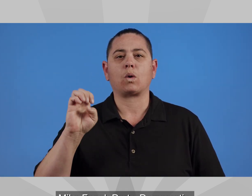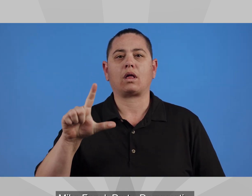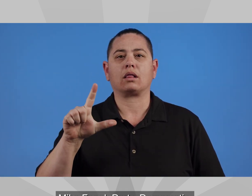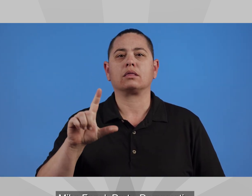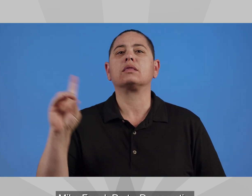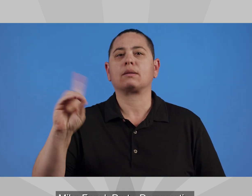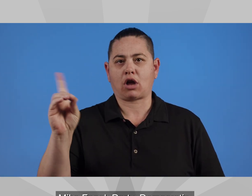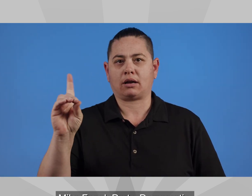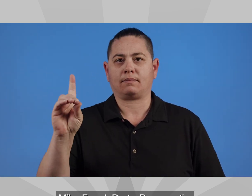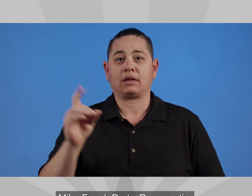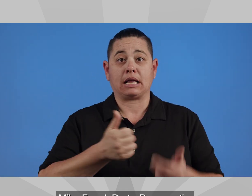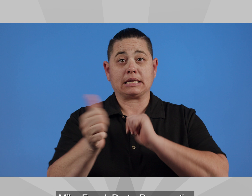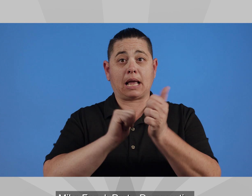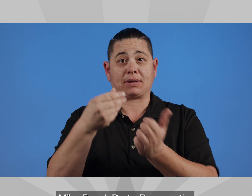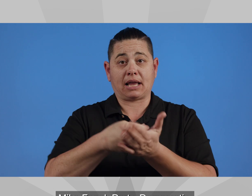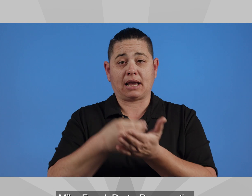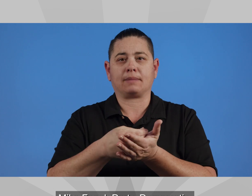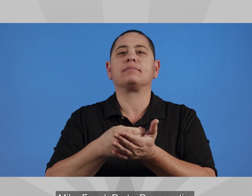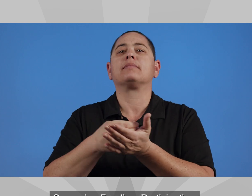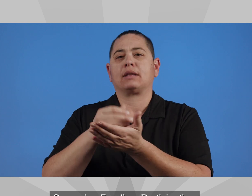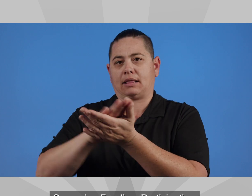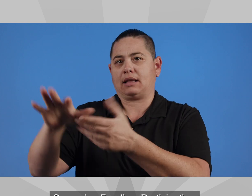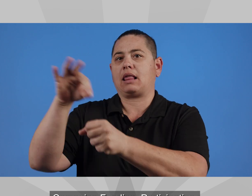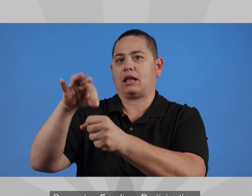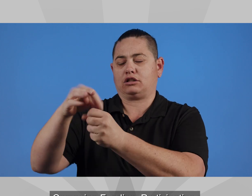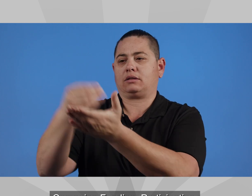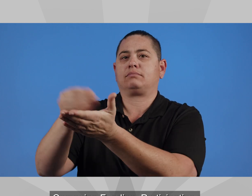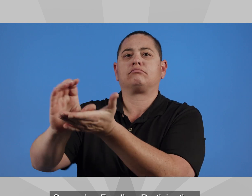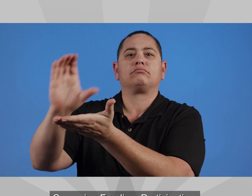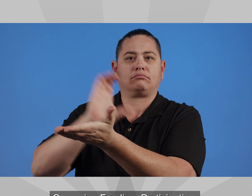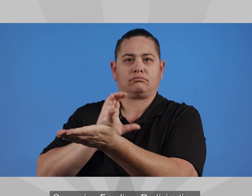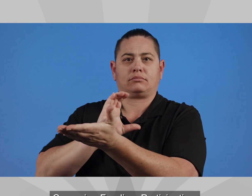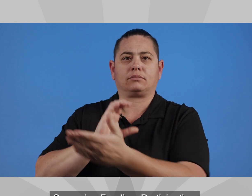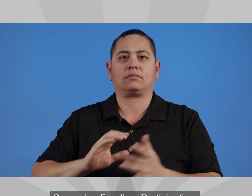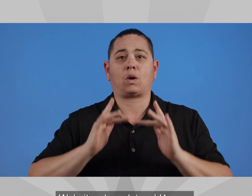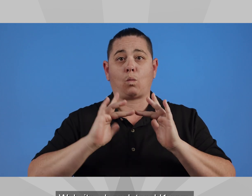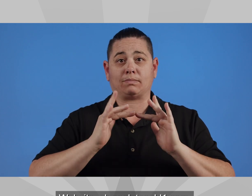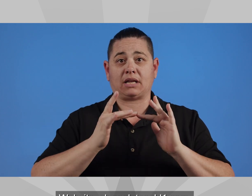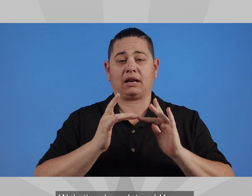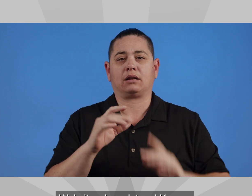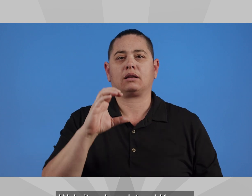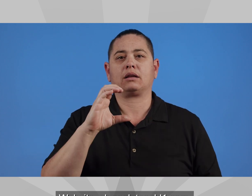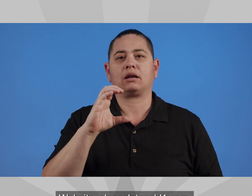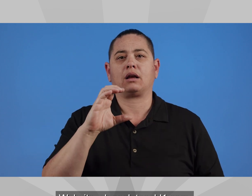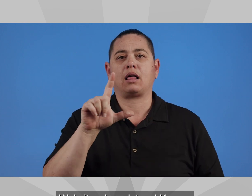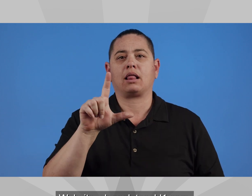Mike Fogel, Party Democratic, Campaign Funding Participating, website